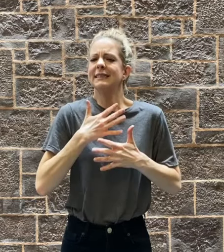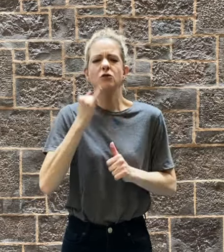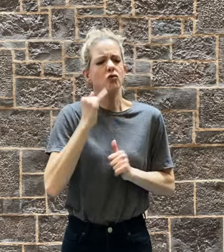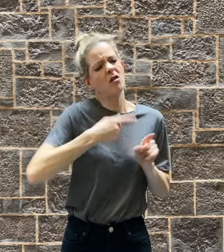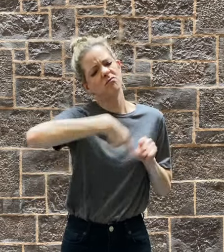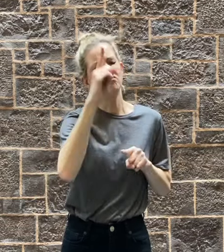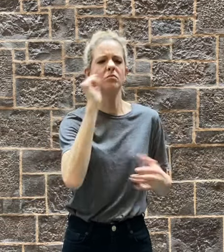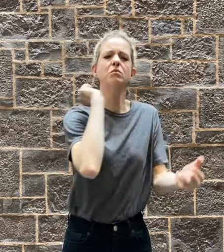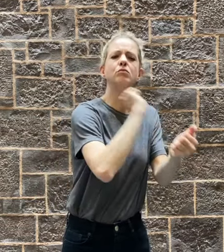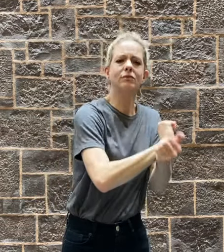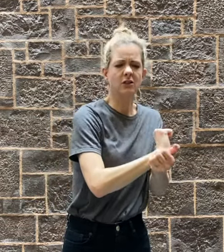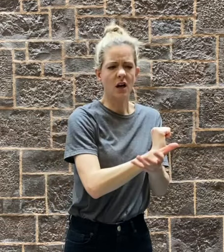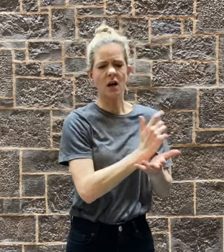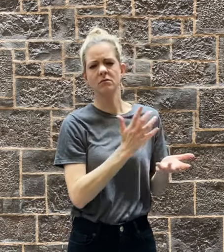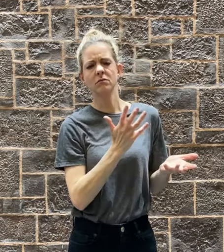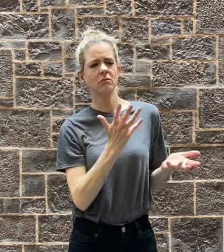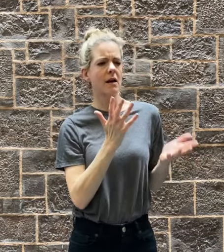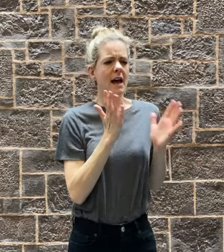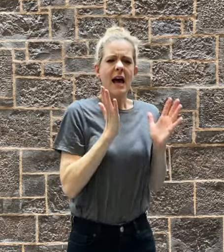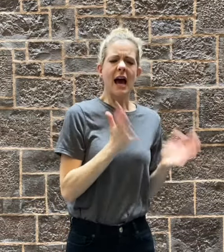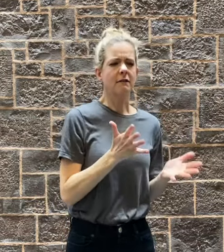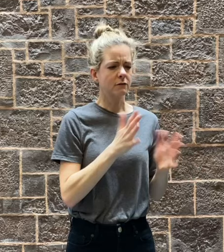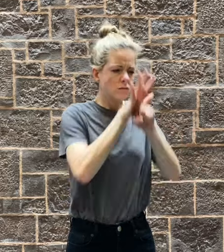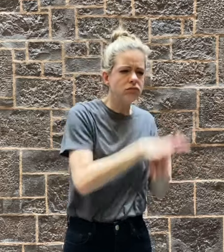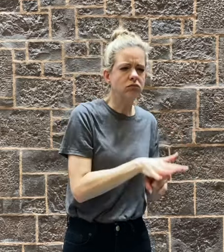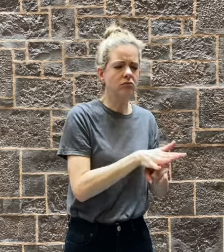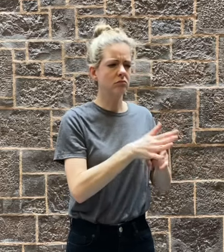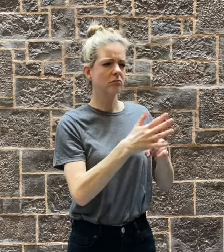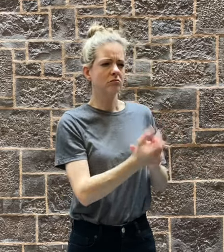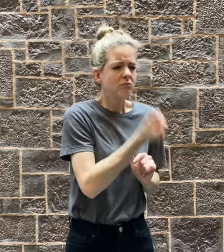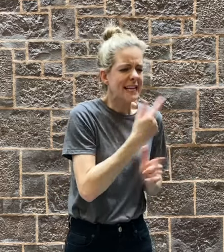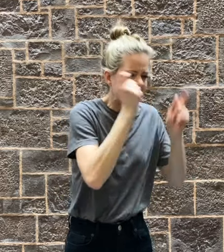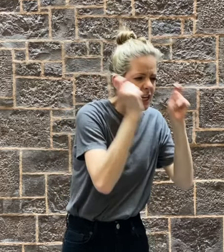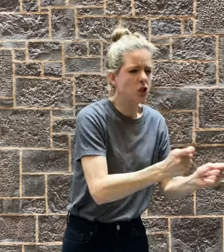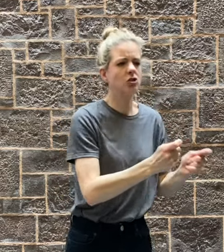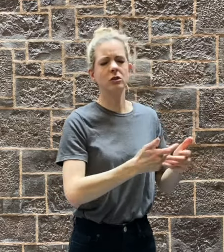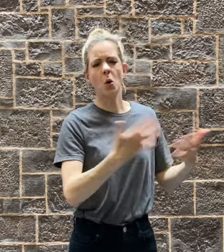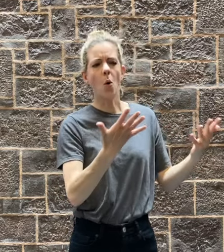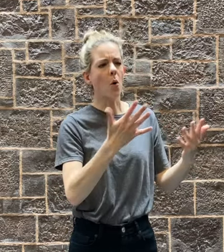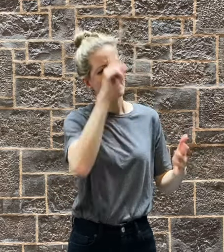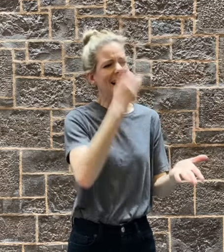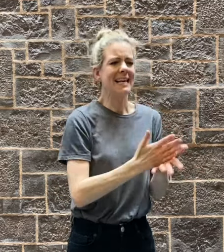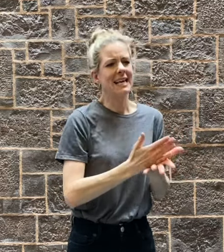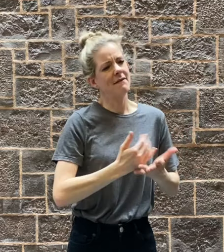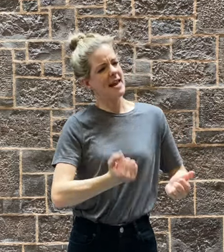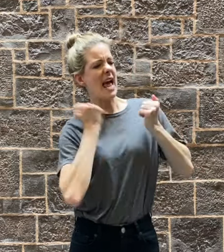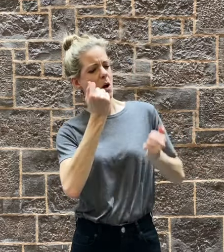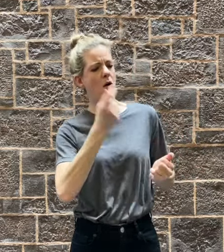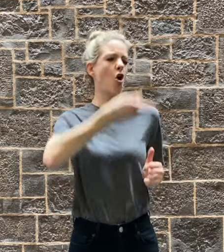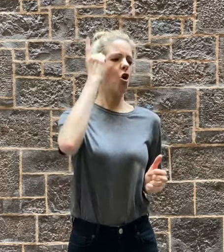to Pentonville, to a doctor's couch or a holy man's lounge. We steal the skin of others